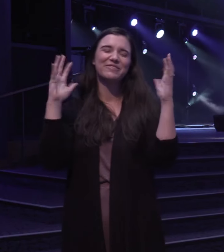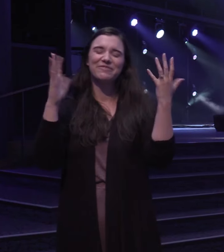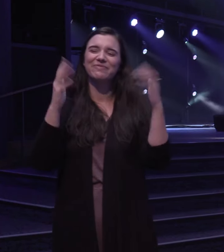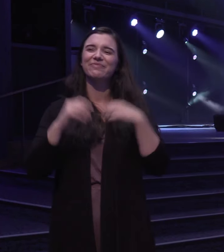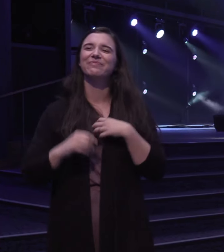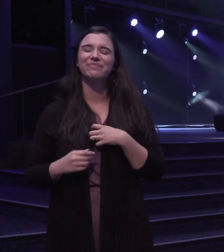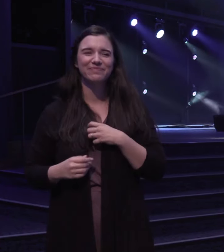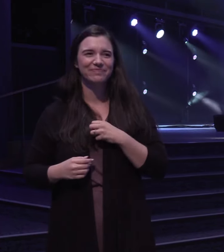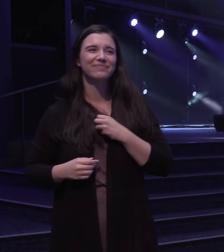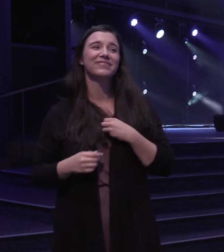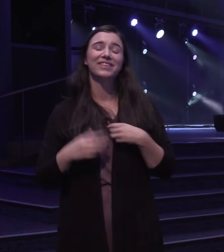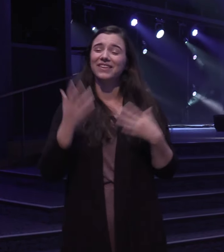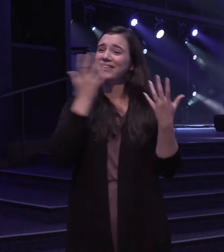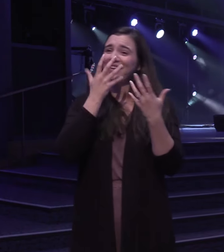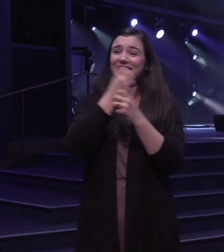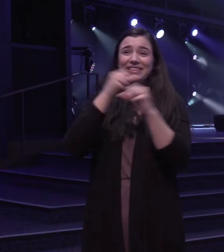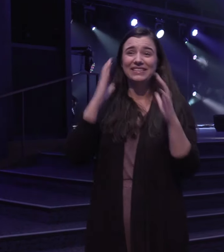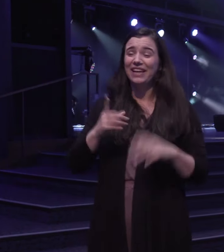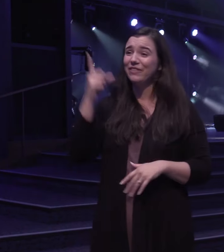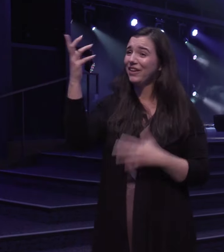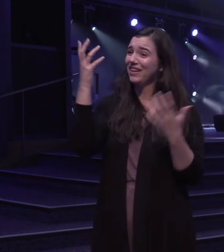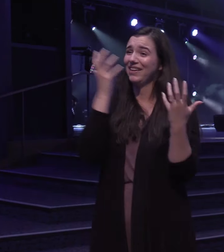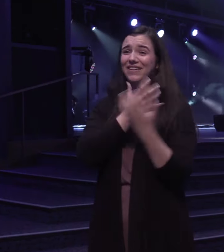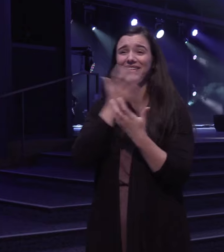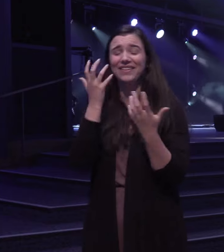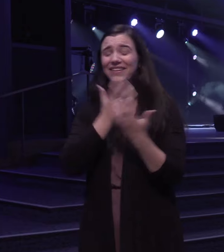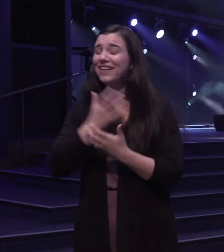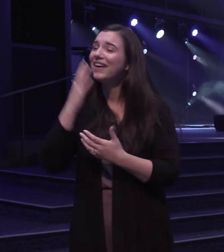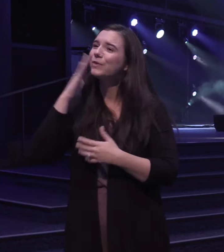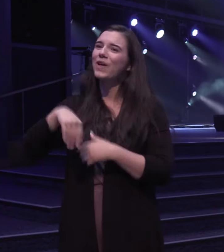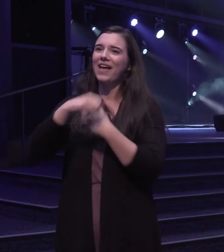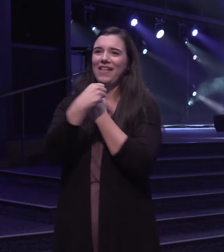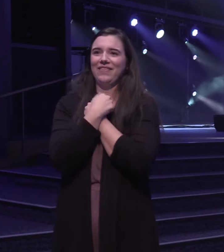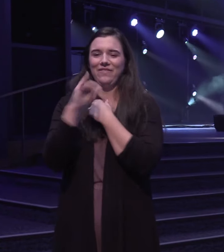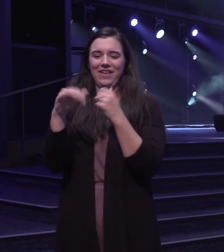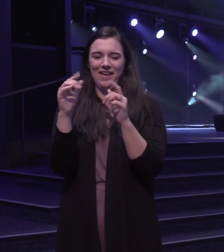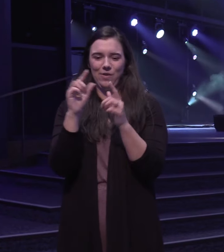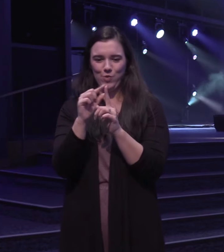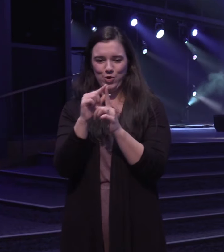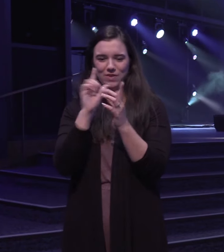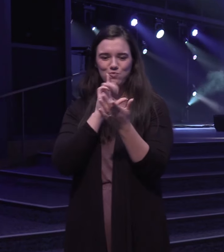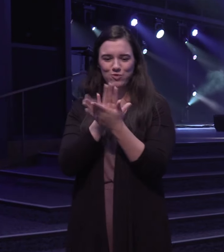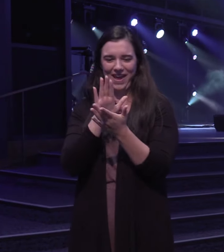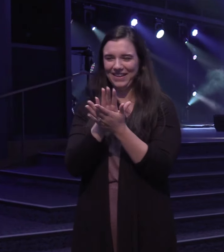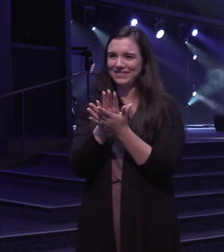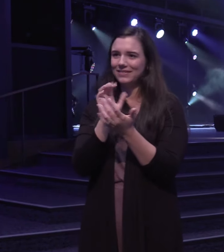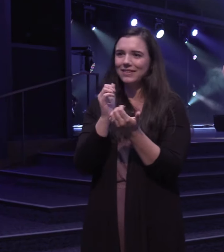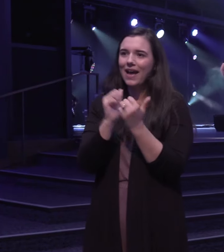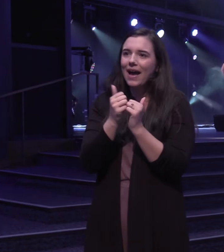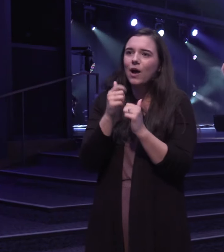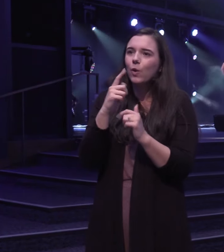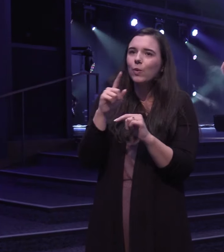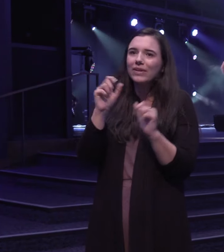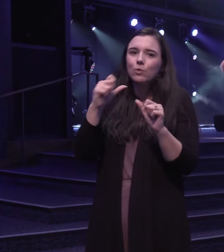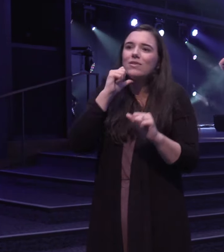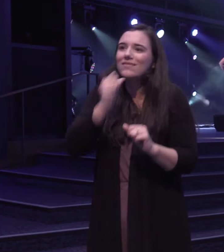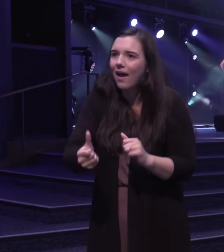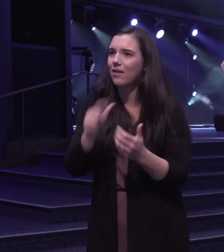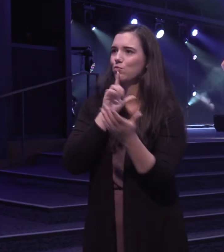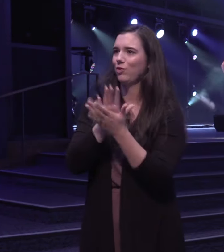a God. What a Savior. You know, I love that word praise. How could you not praise when the